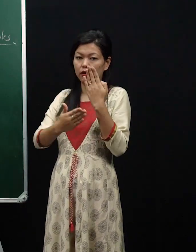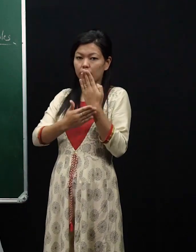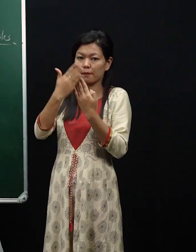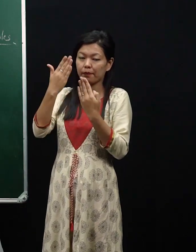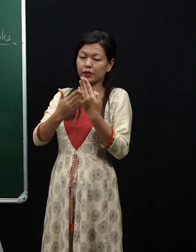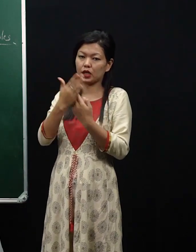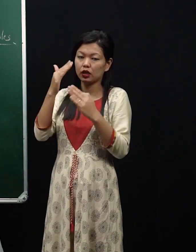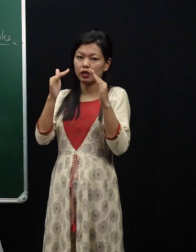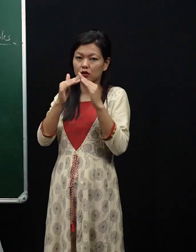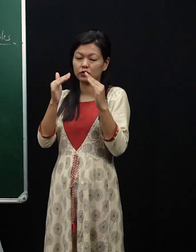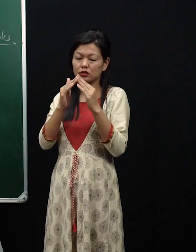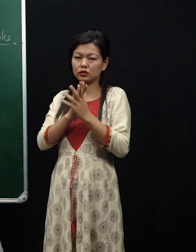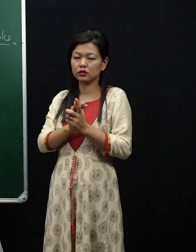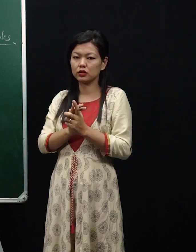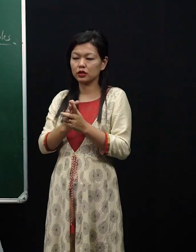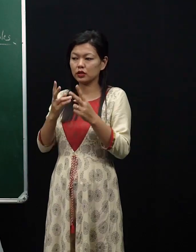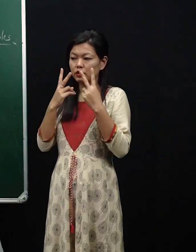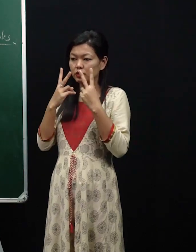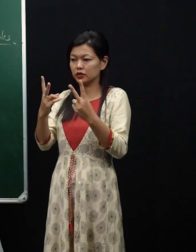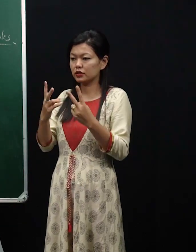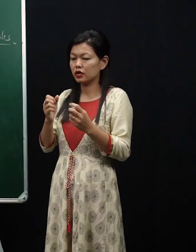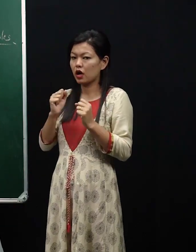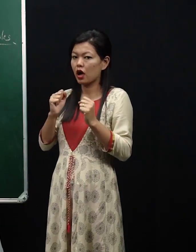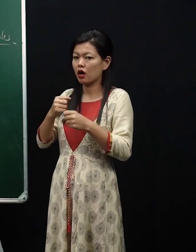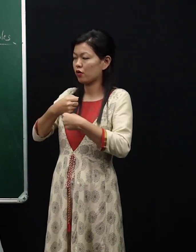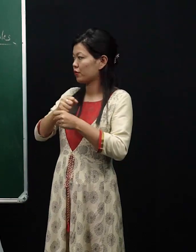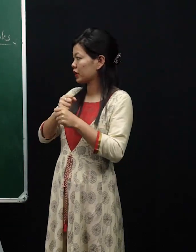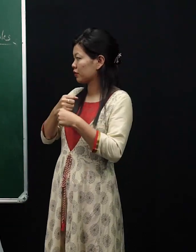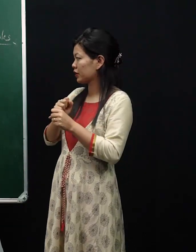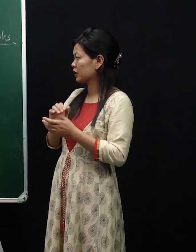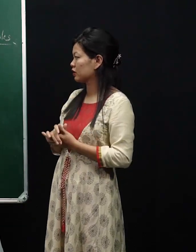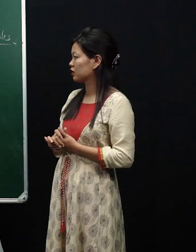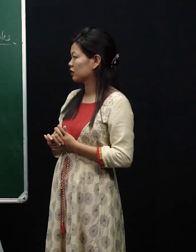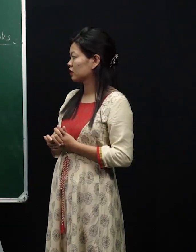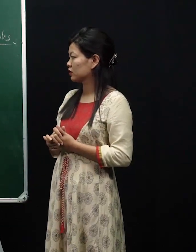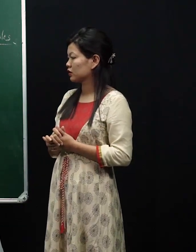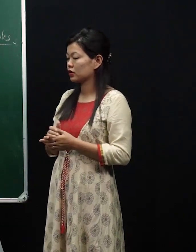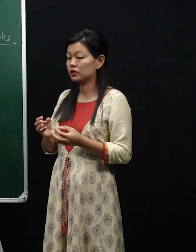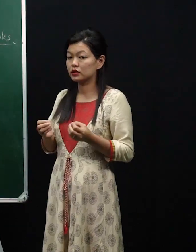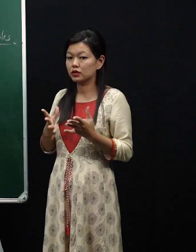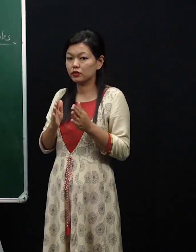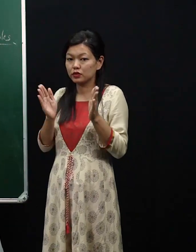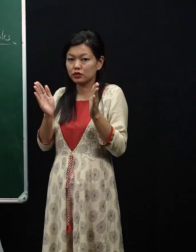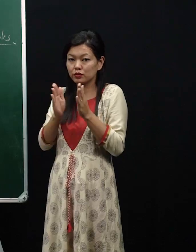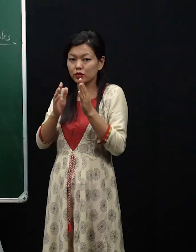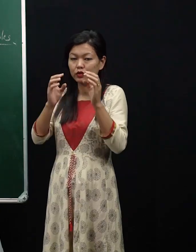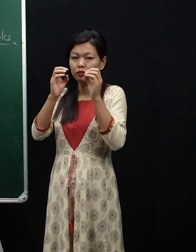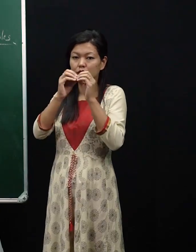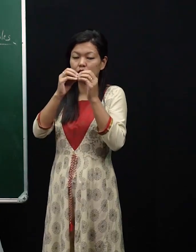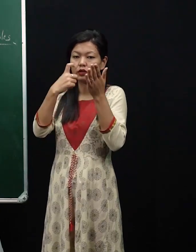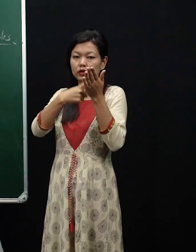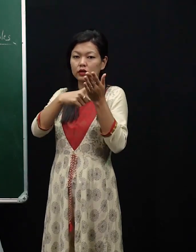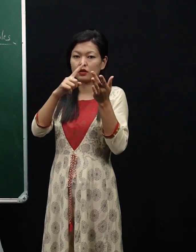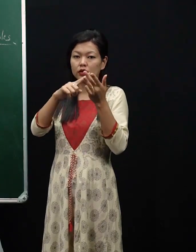building, if we just see the construction, it has been started from a small brick, right? This is